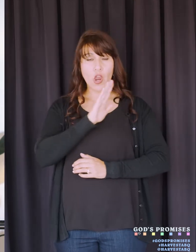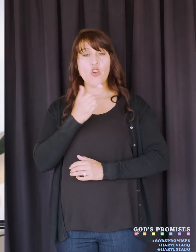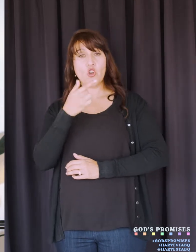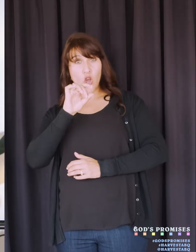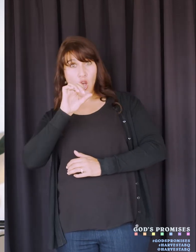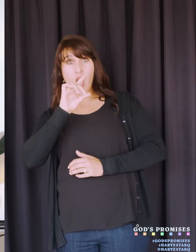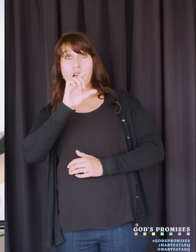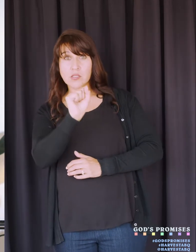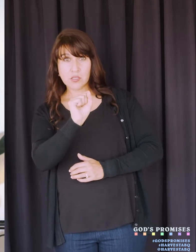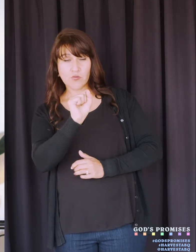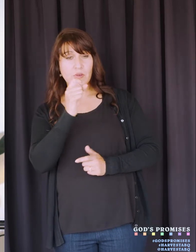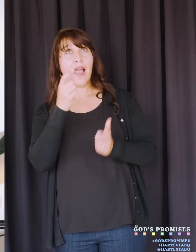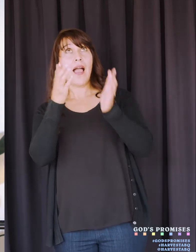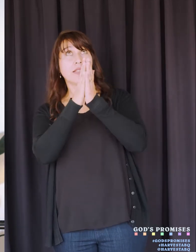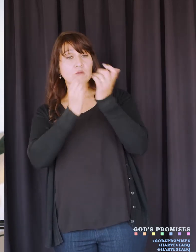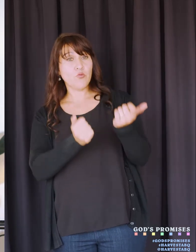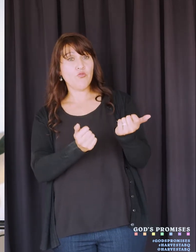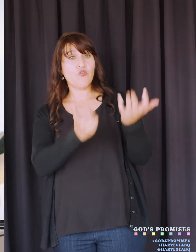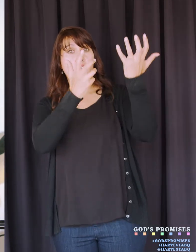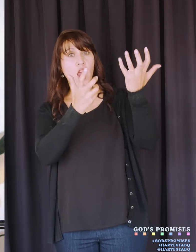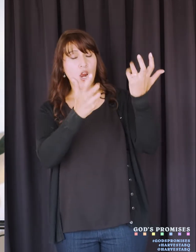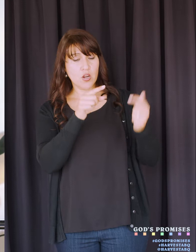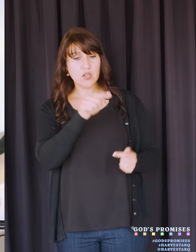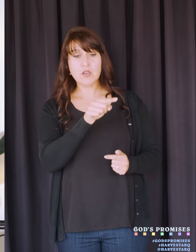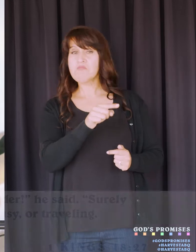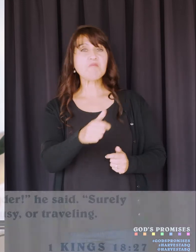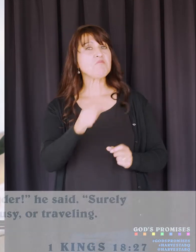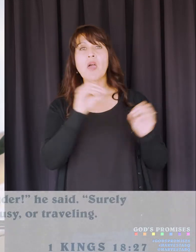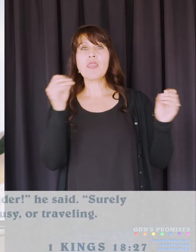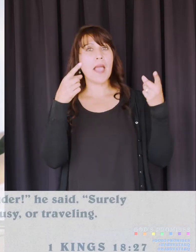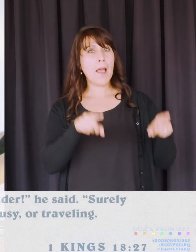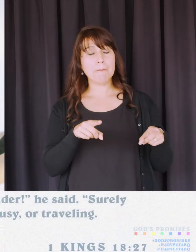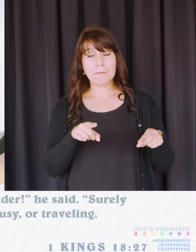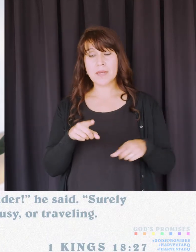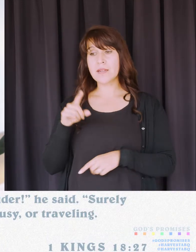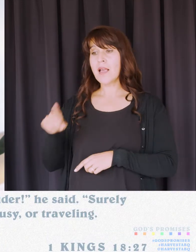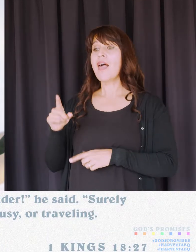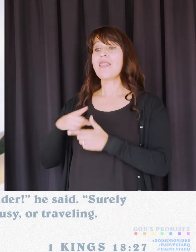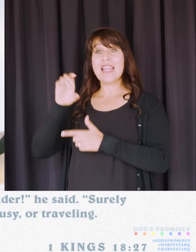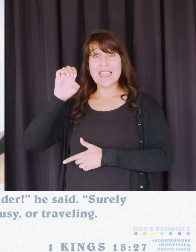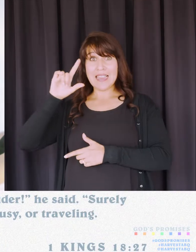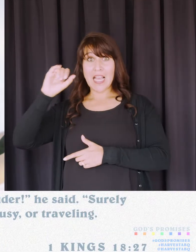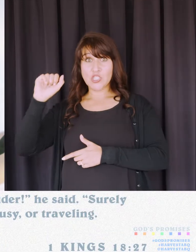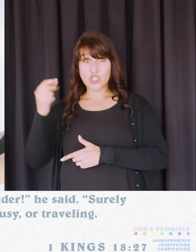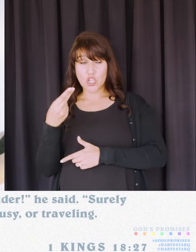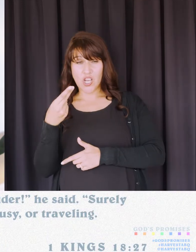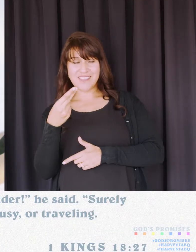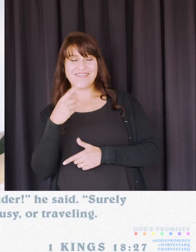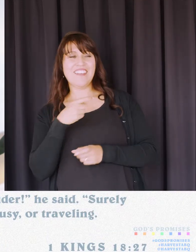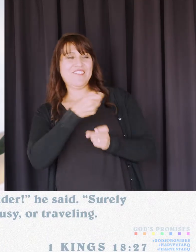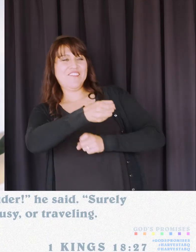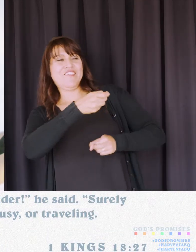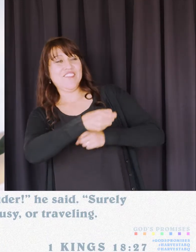but nothing happens. And Elijah responds in 1 Kings 18. He says, at noon, Elijah began to taunt them. He